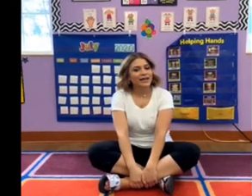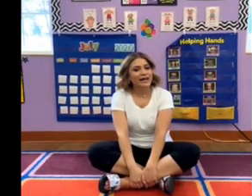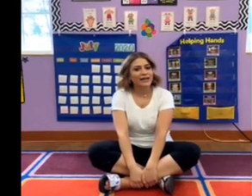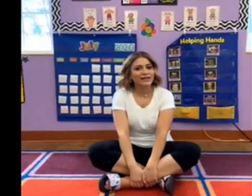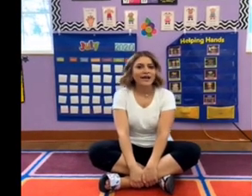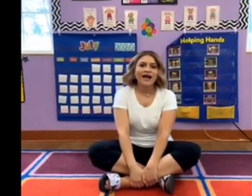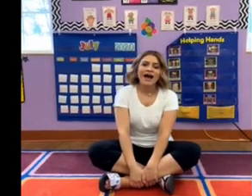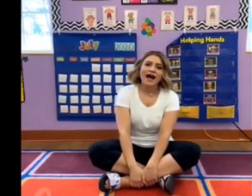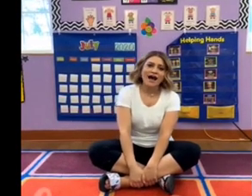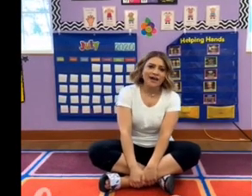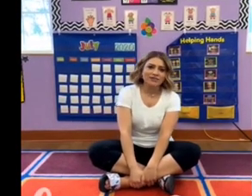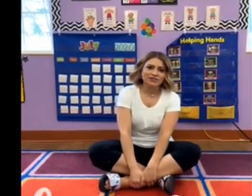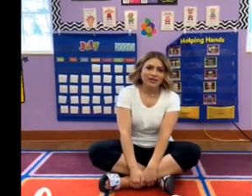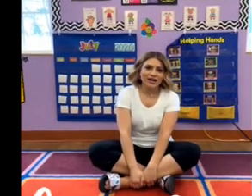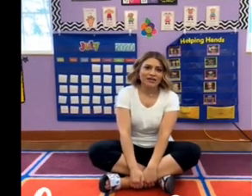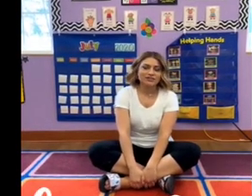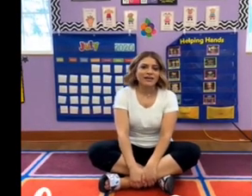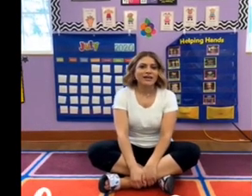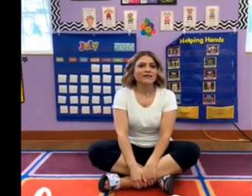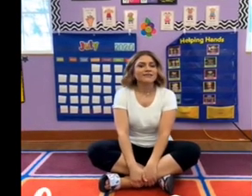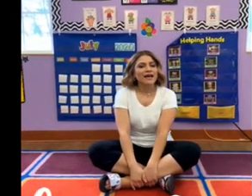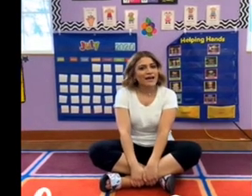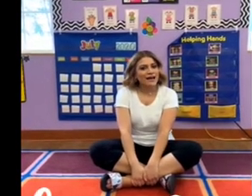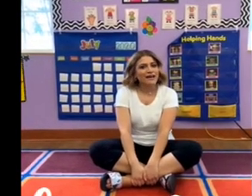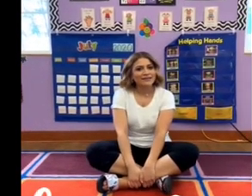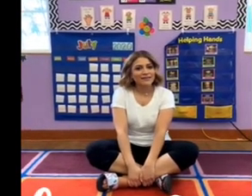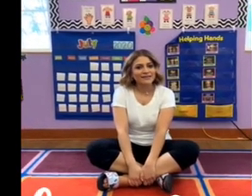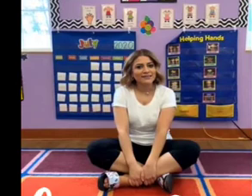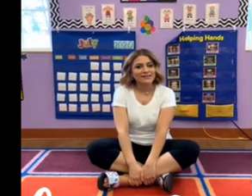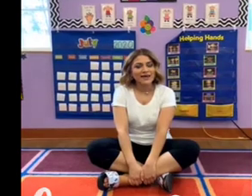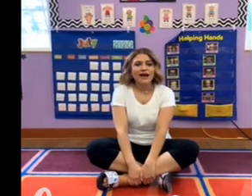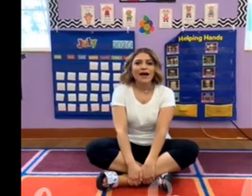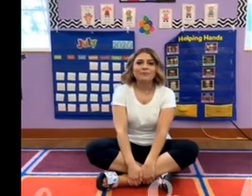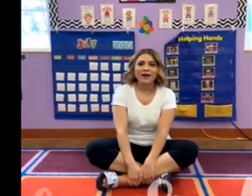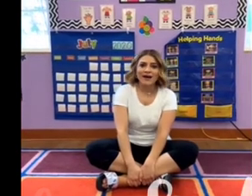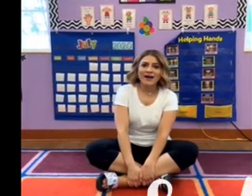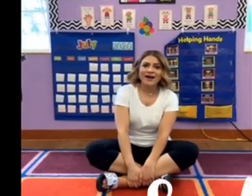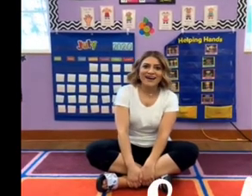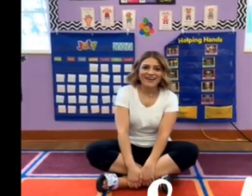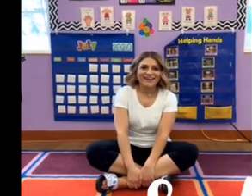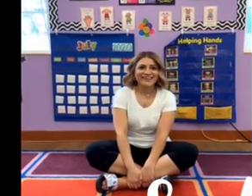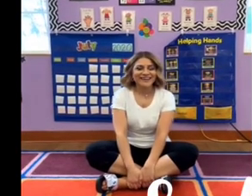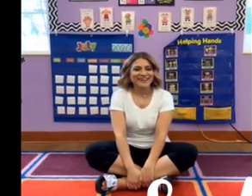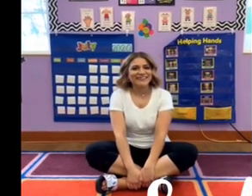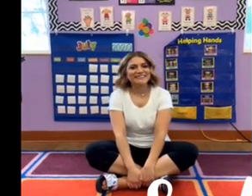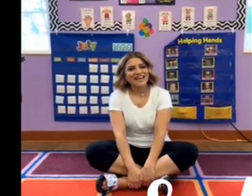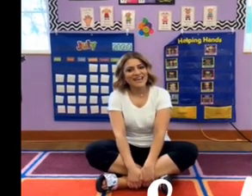Adeline, Akshaj and Alex, Amai and